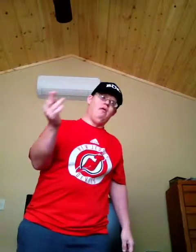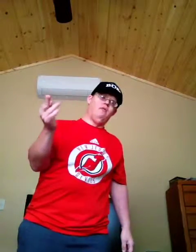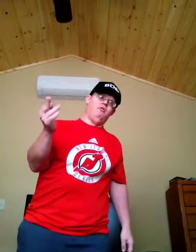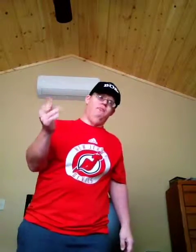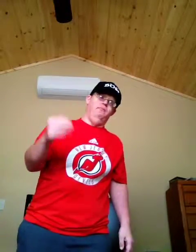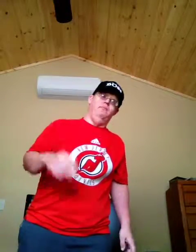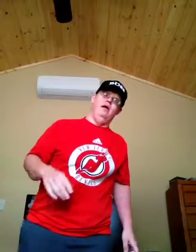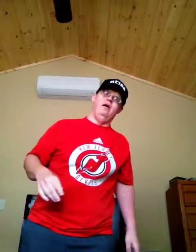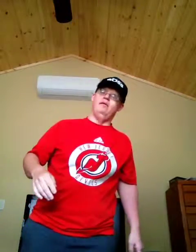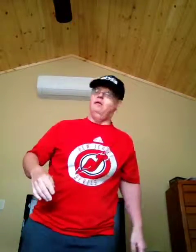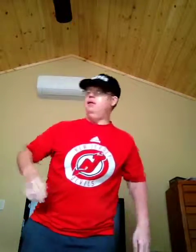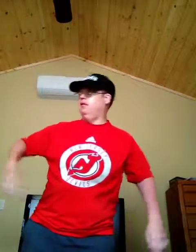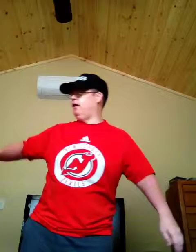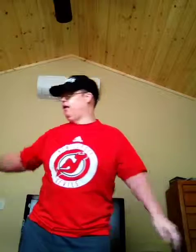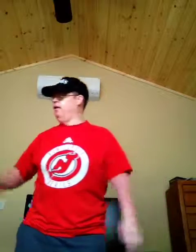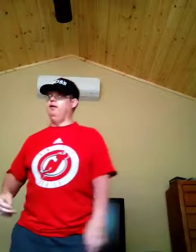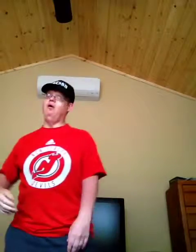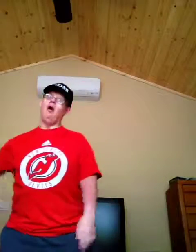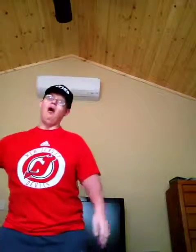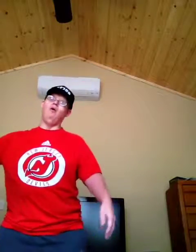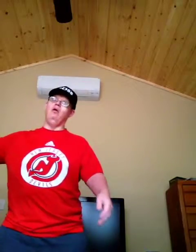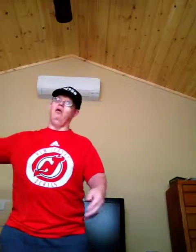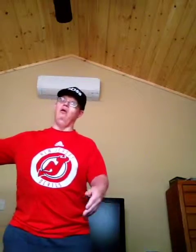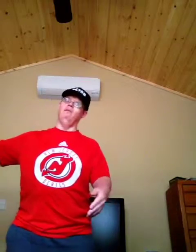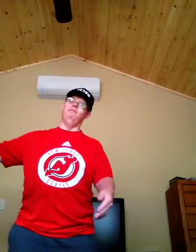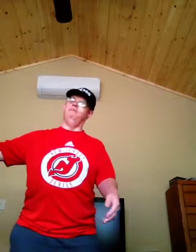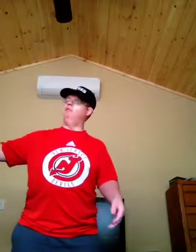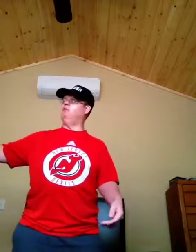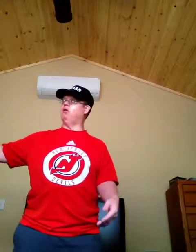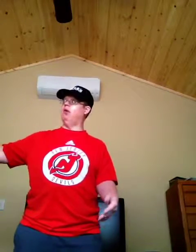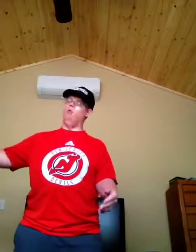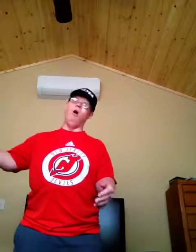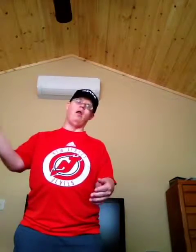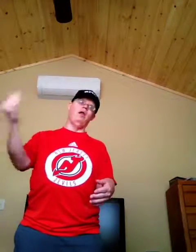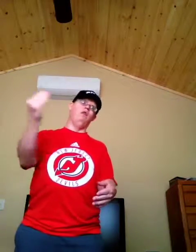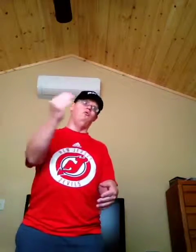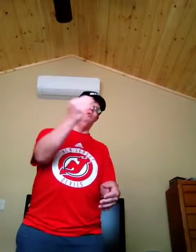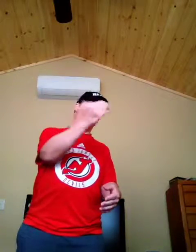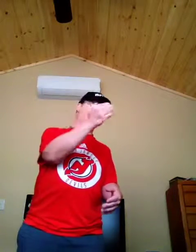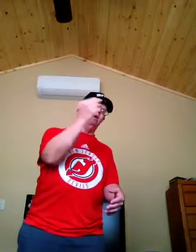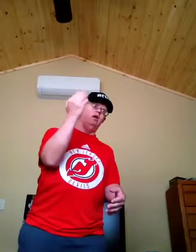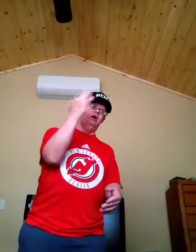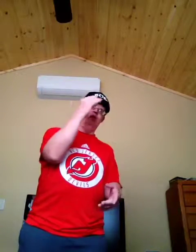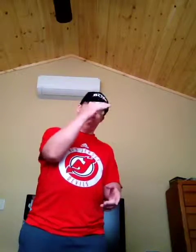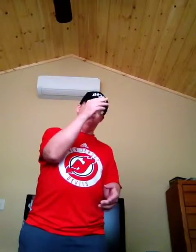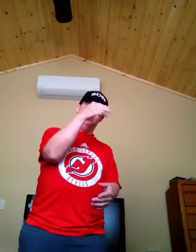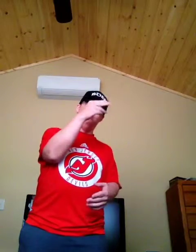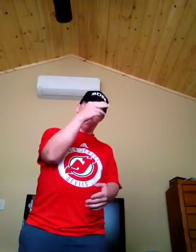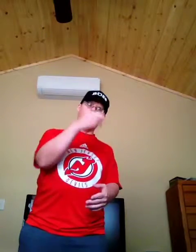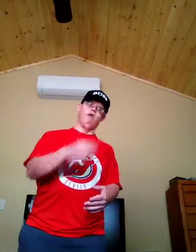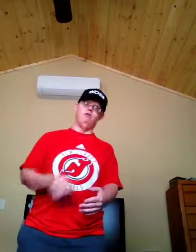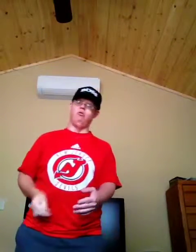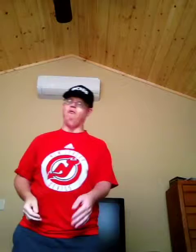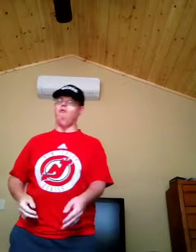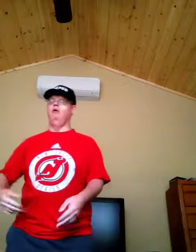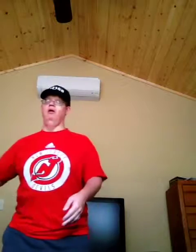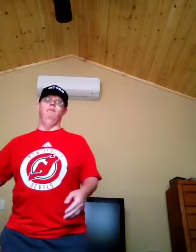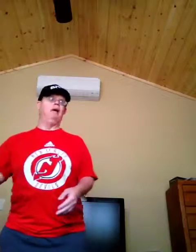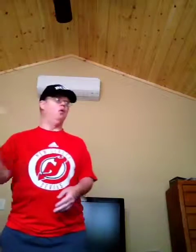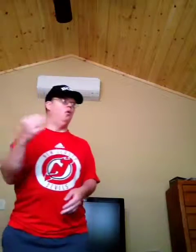players. You know how they were like walking into the baseball field and stuff, like going